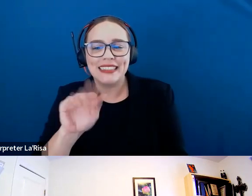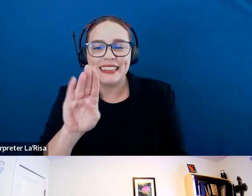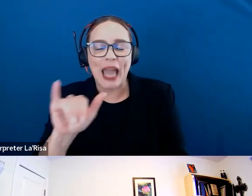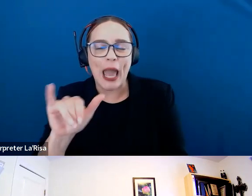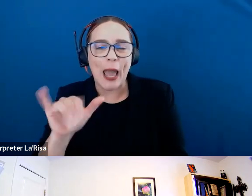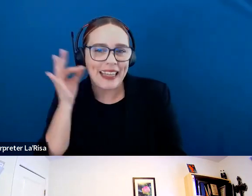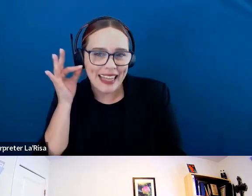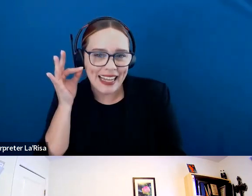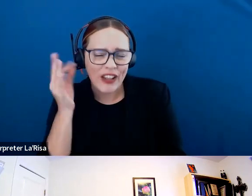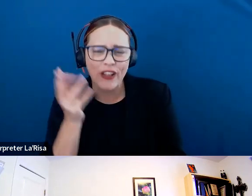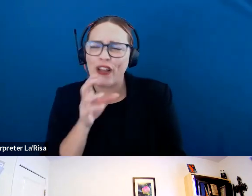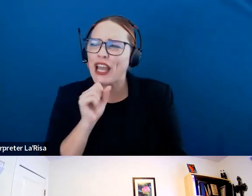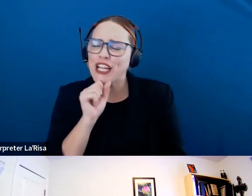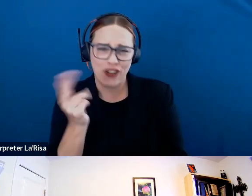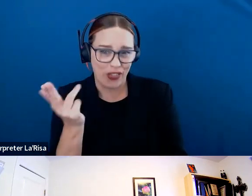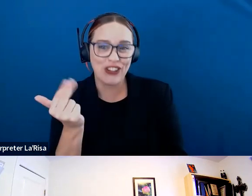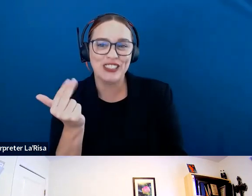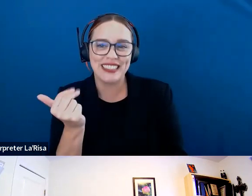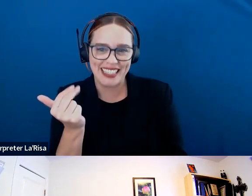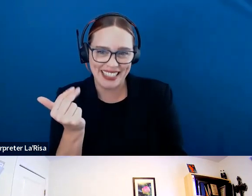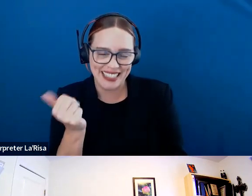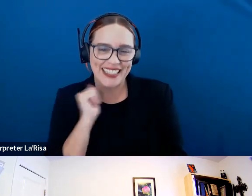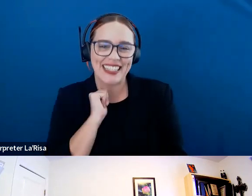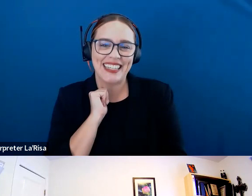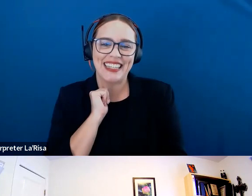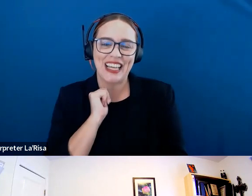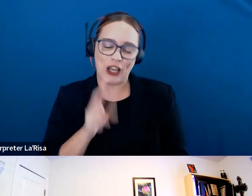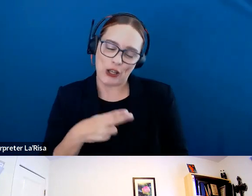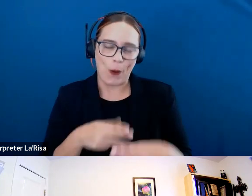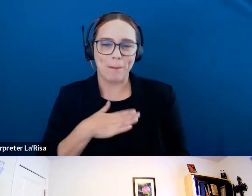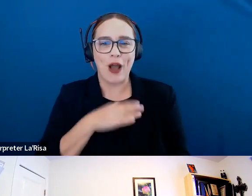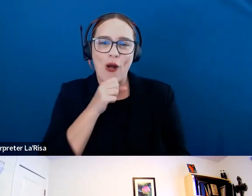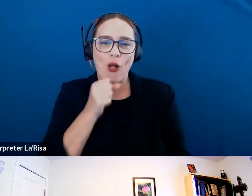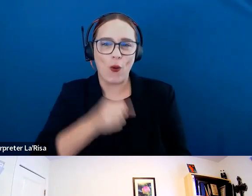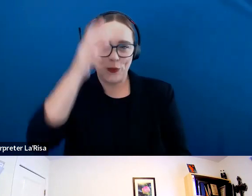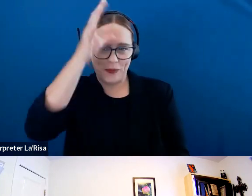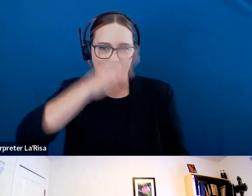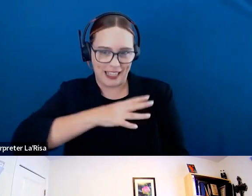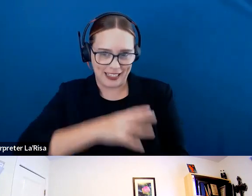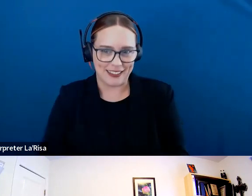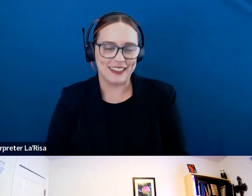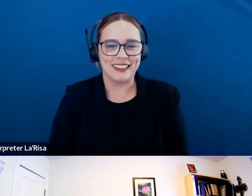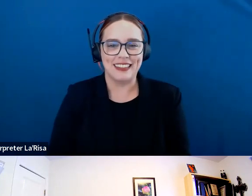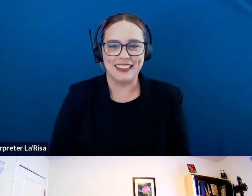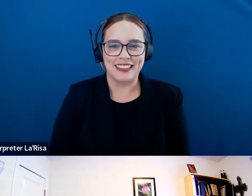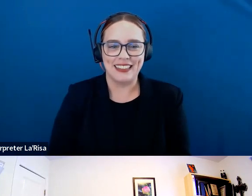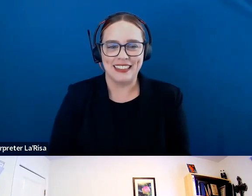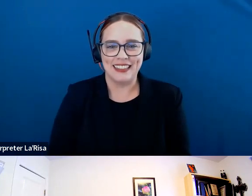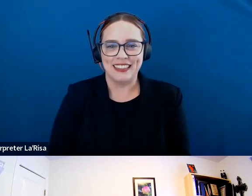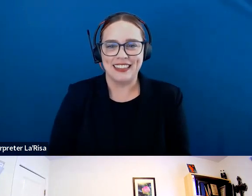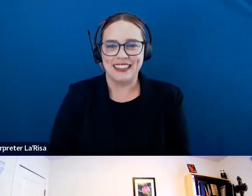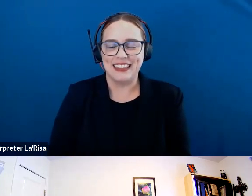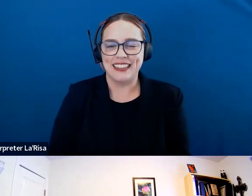is 13 years old. So I call him my old man. He's very docile,